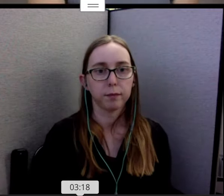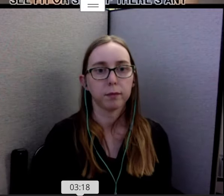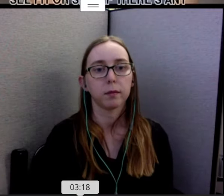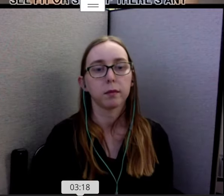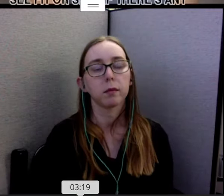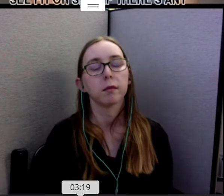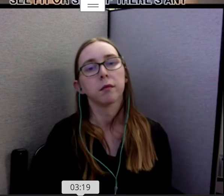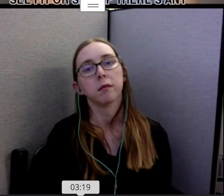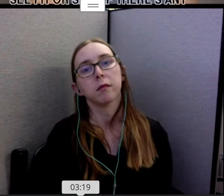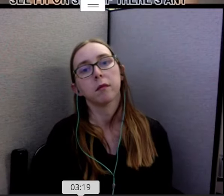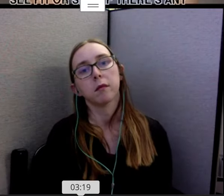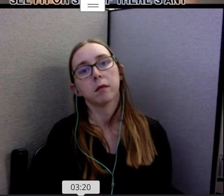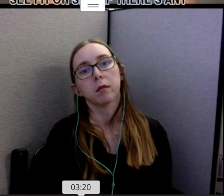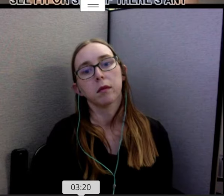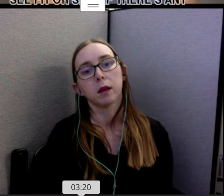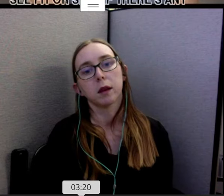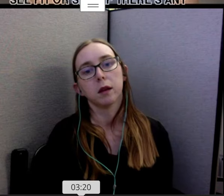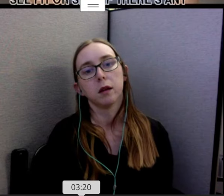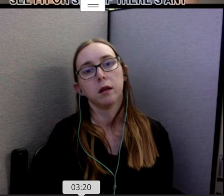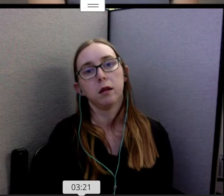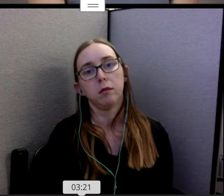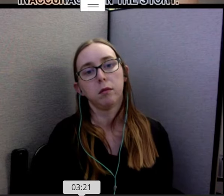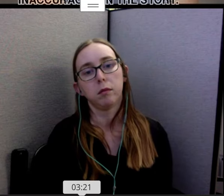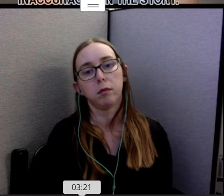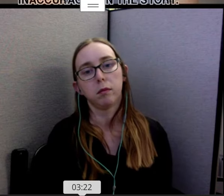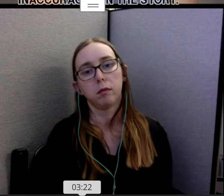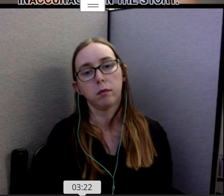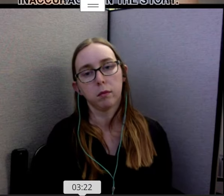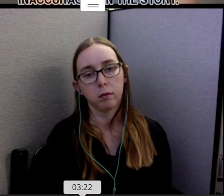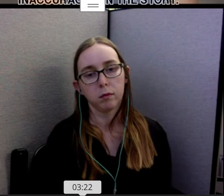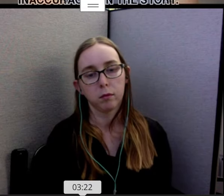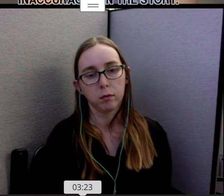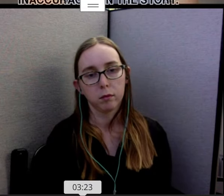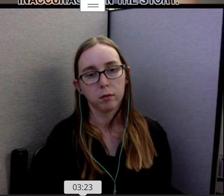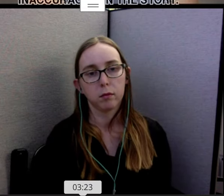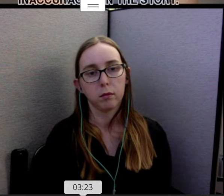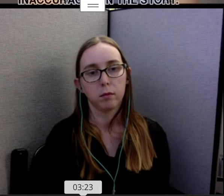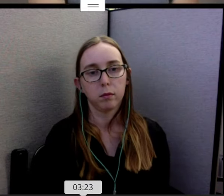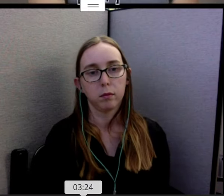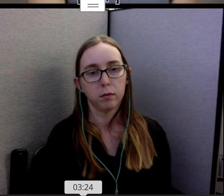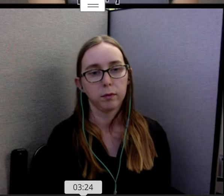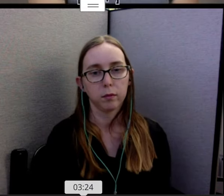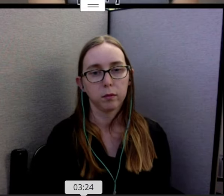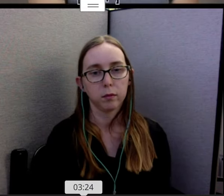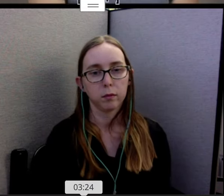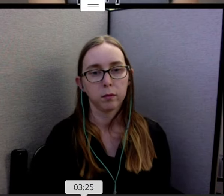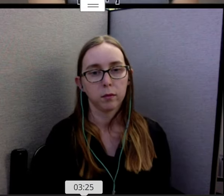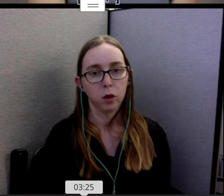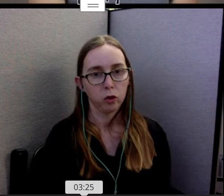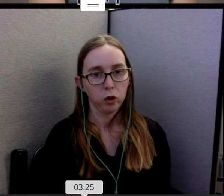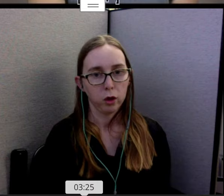they see fit, or sees if there's any inaccuracies in the story.